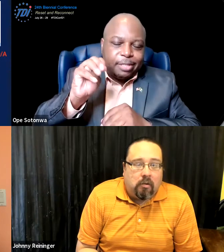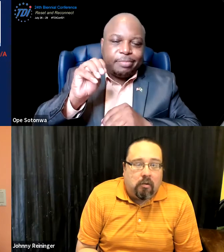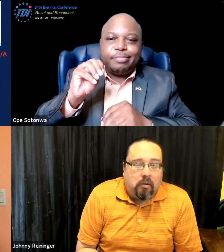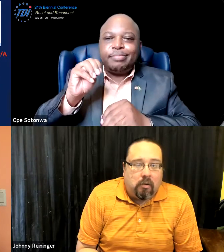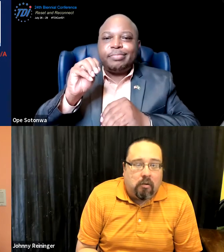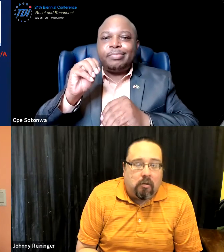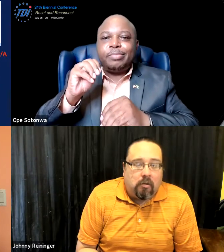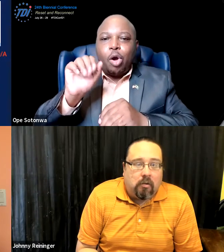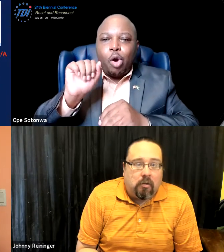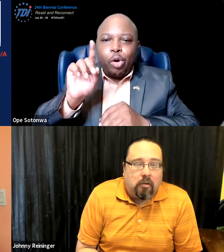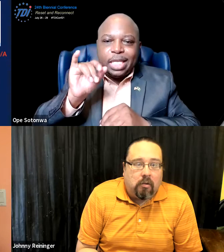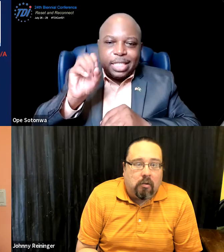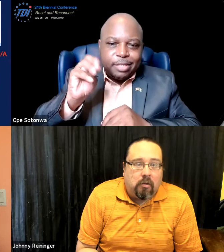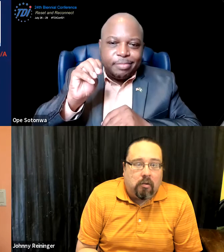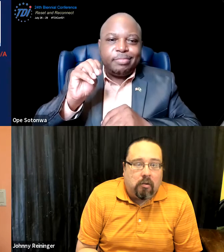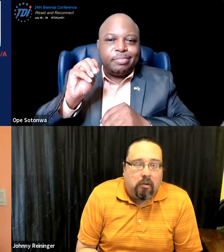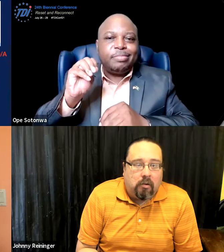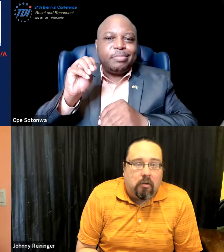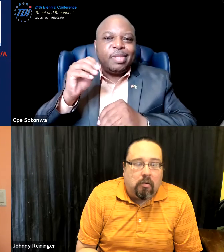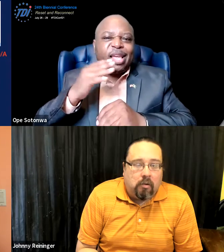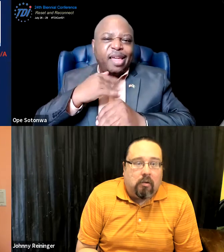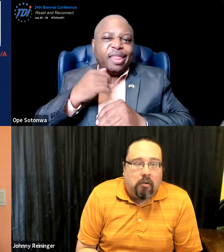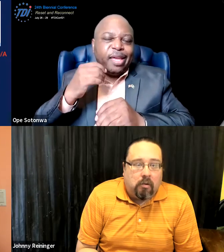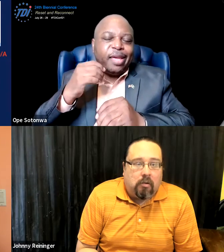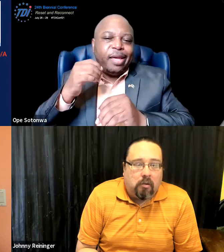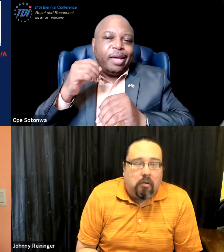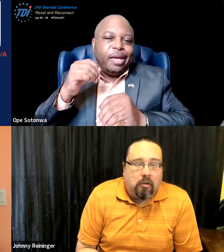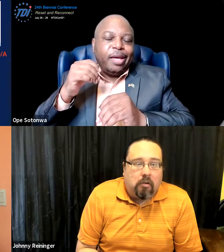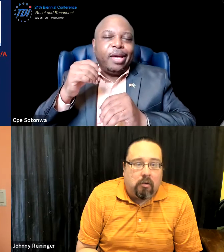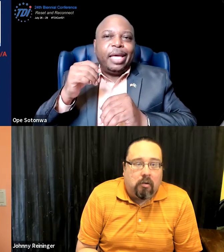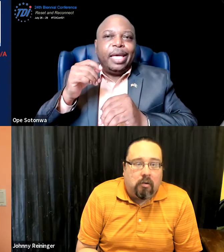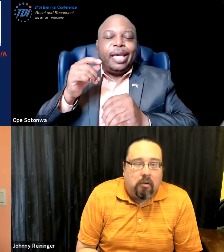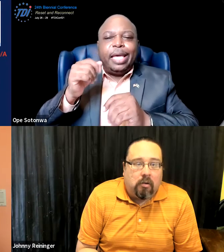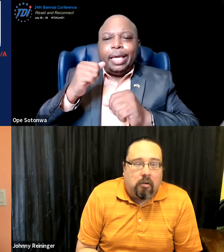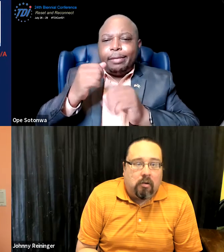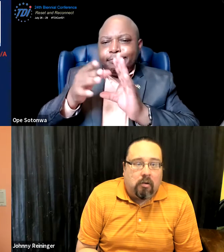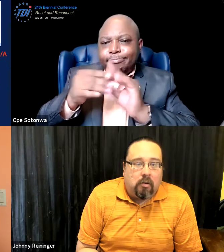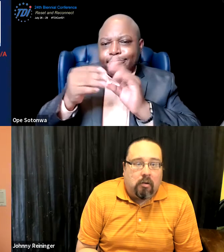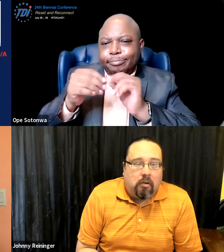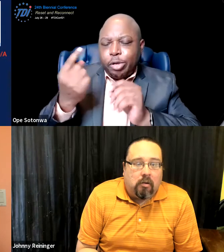presentation on racism, autism,